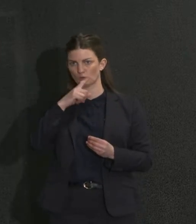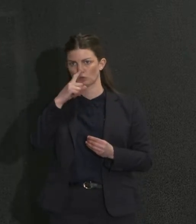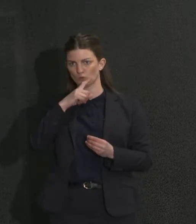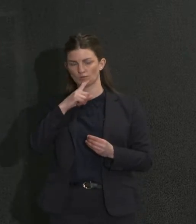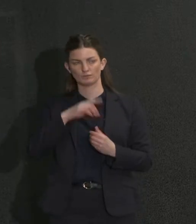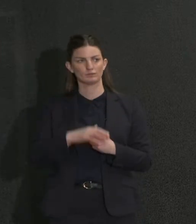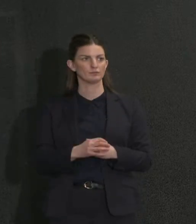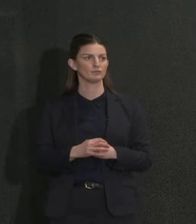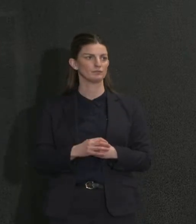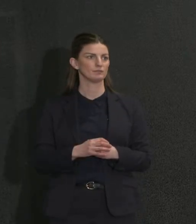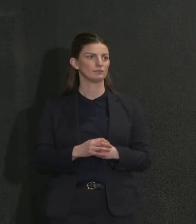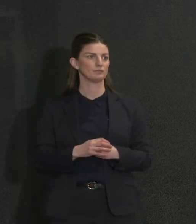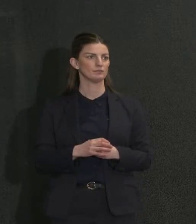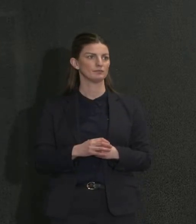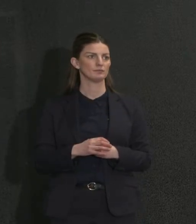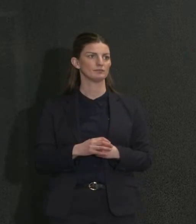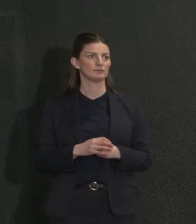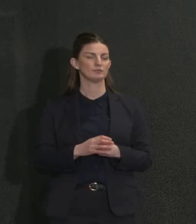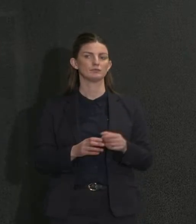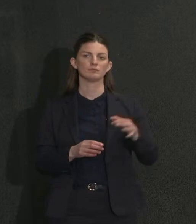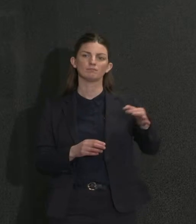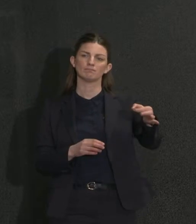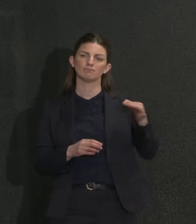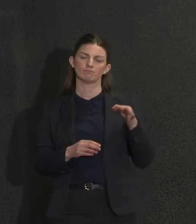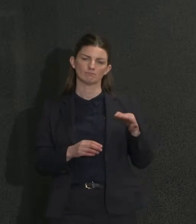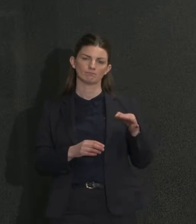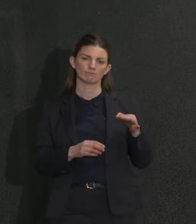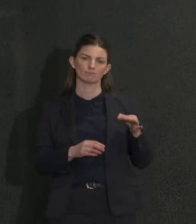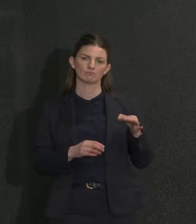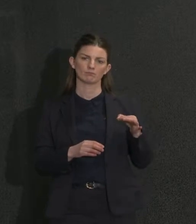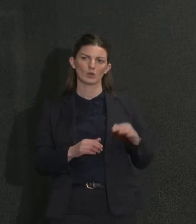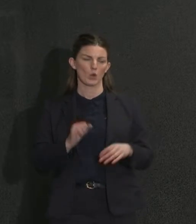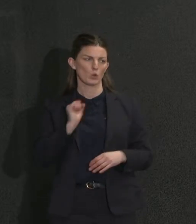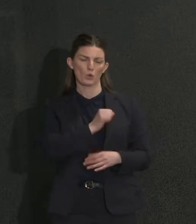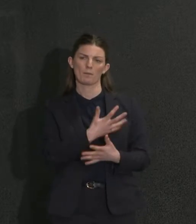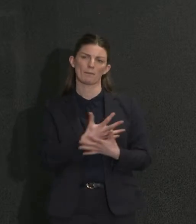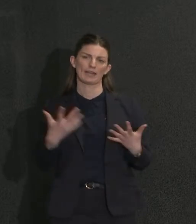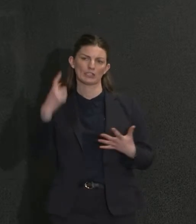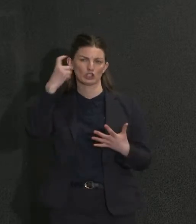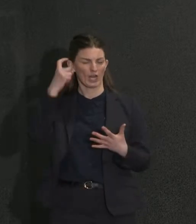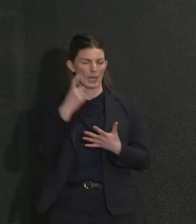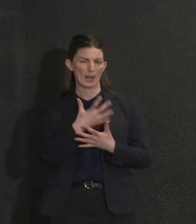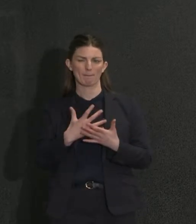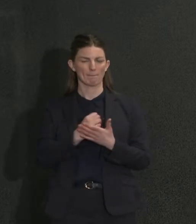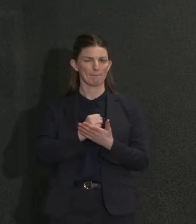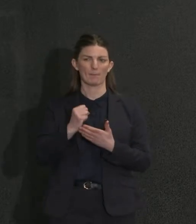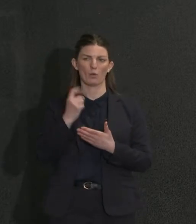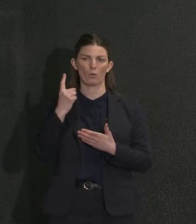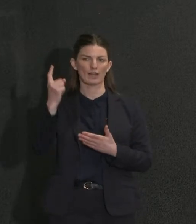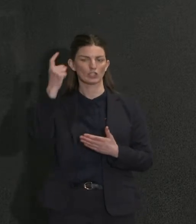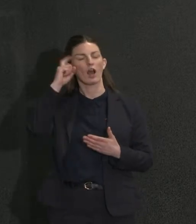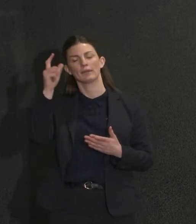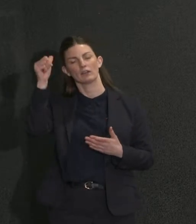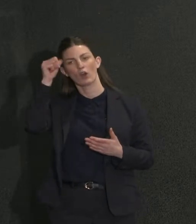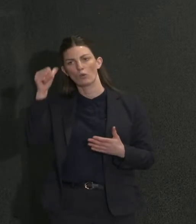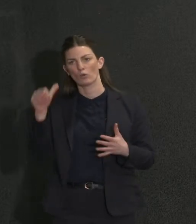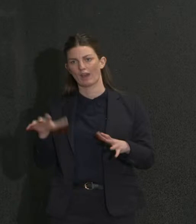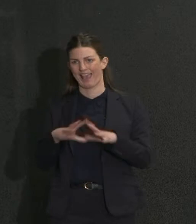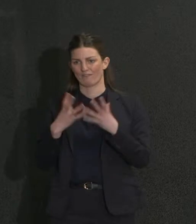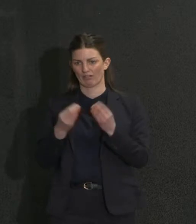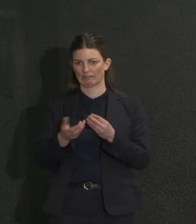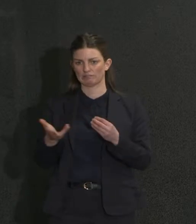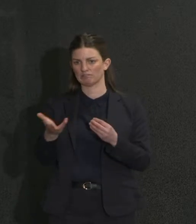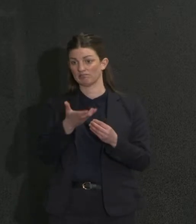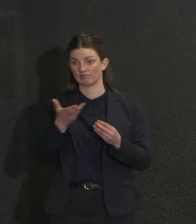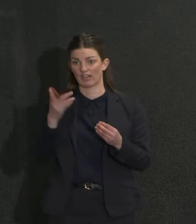John, what is your main concern? I mean, obviously the whole situation is of a concern, but what